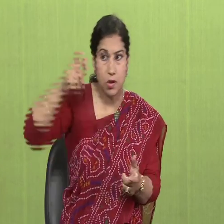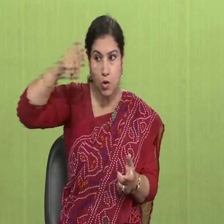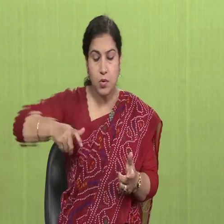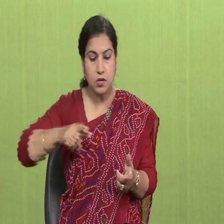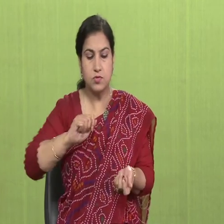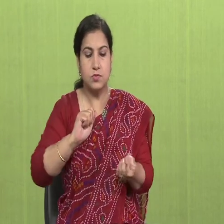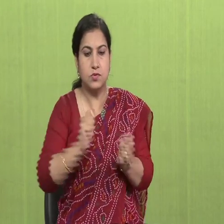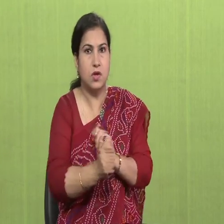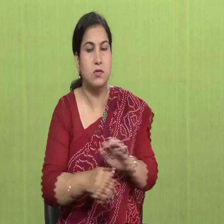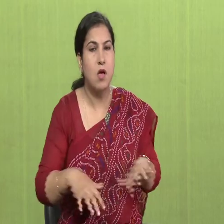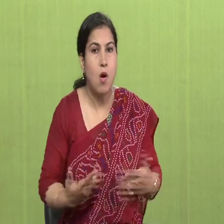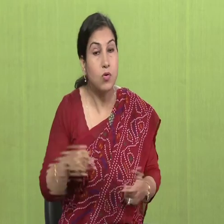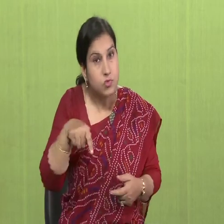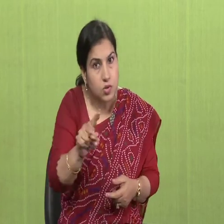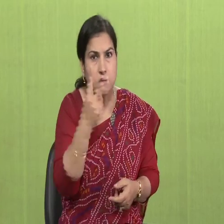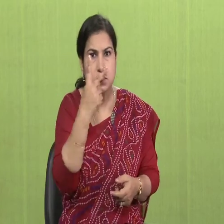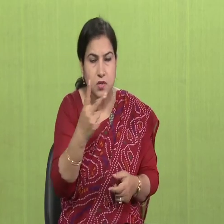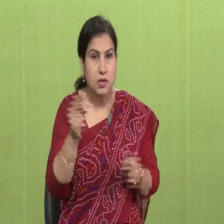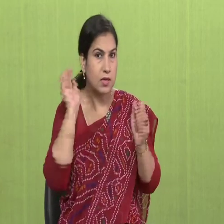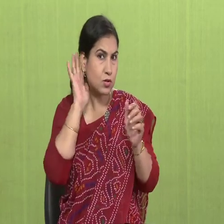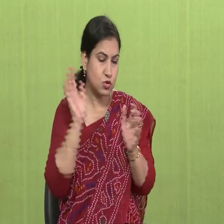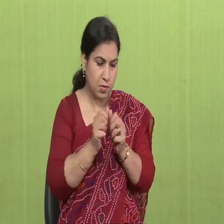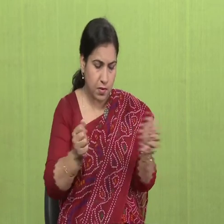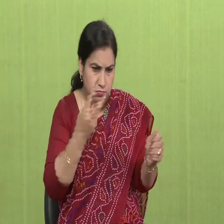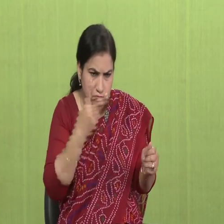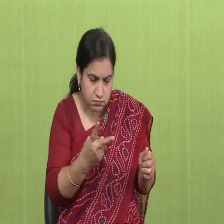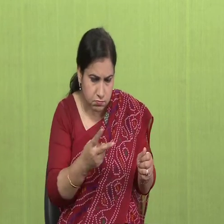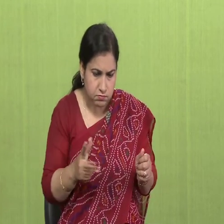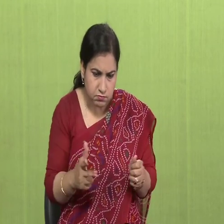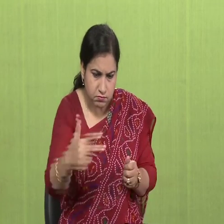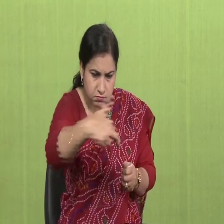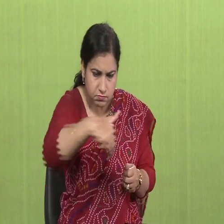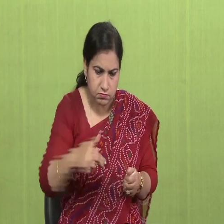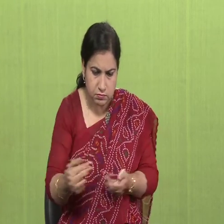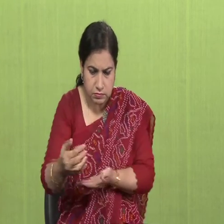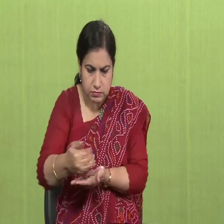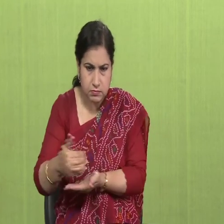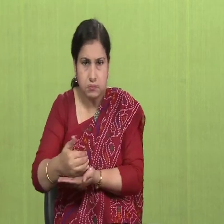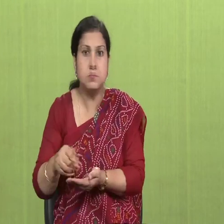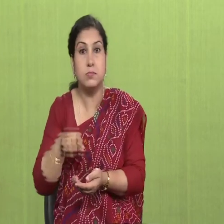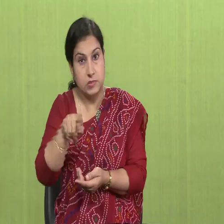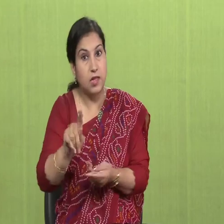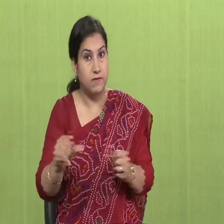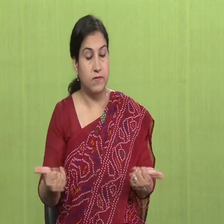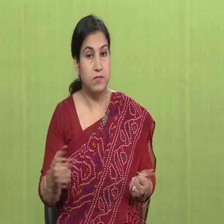You can collect some articles from the newspaper and magazines, which will help you